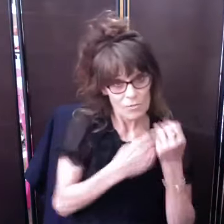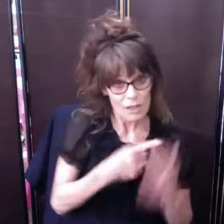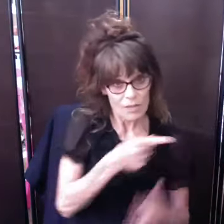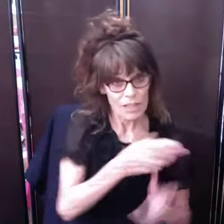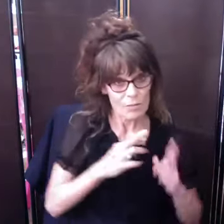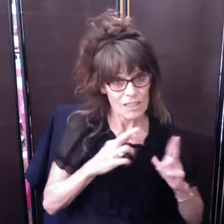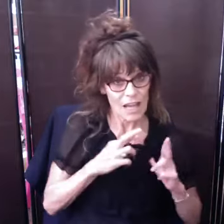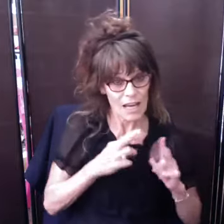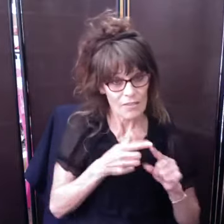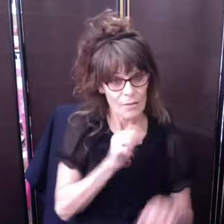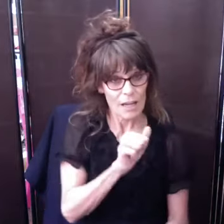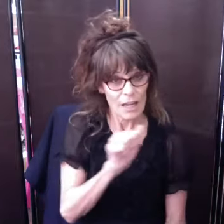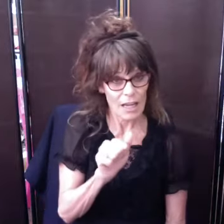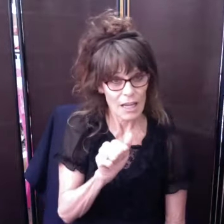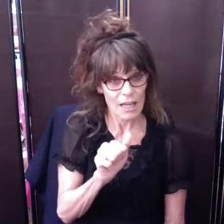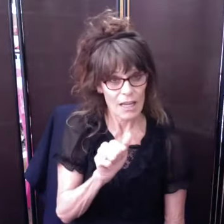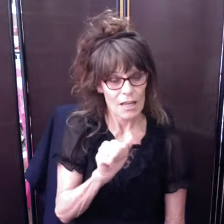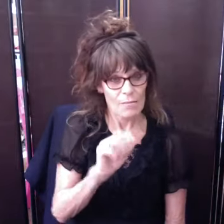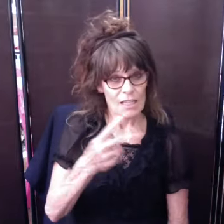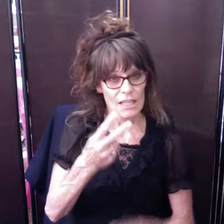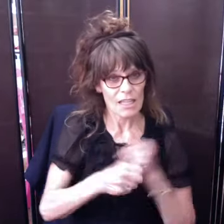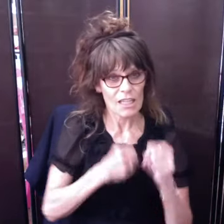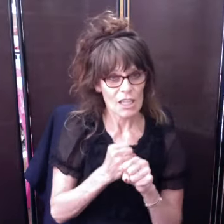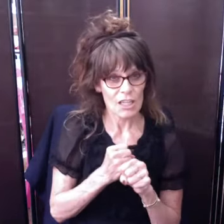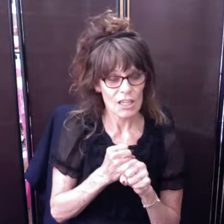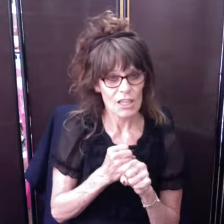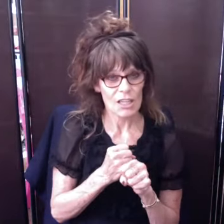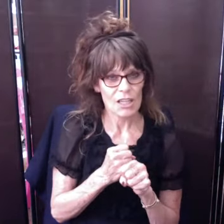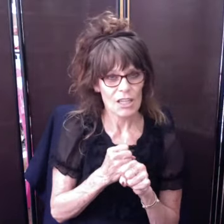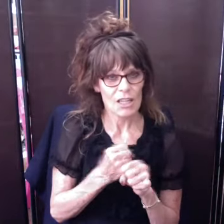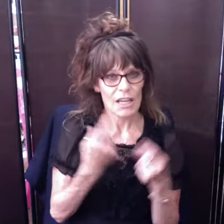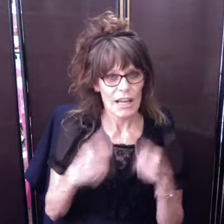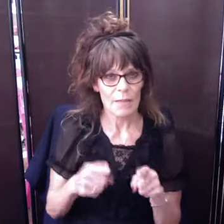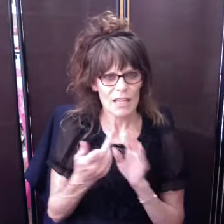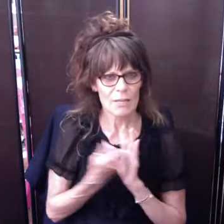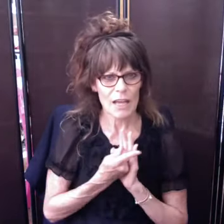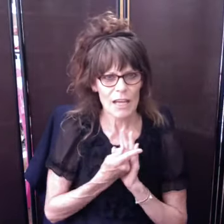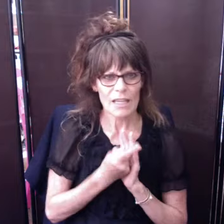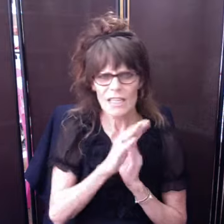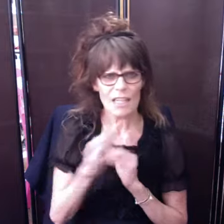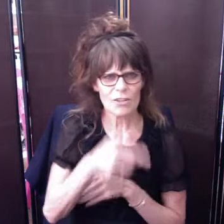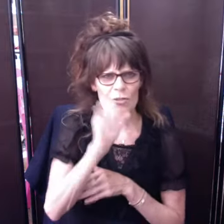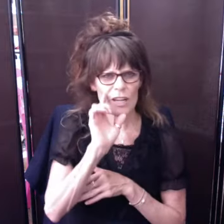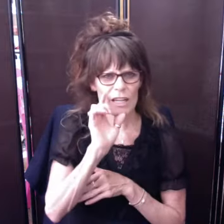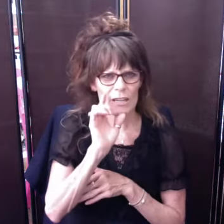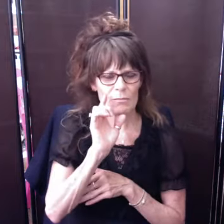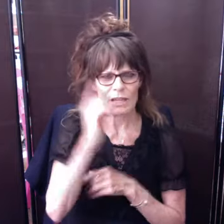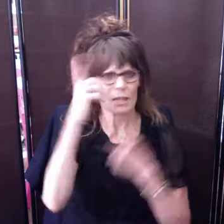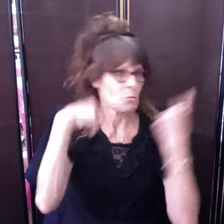Alcoholics Anonymous my second year and subsequently came back. He never took a drink, but he got every bit as crazy as he had been when he was brand